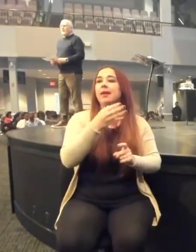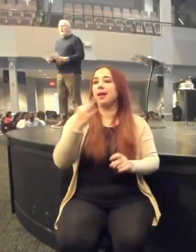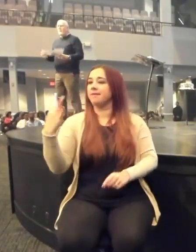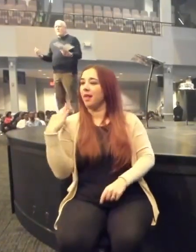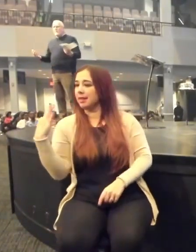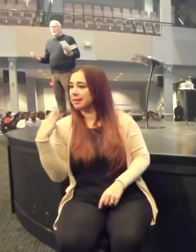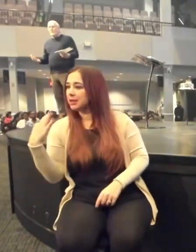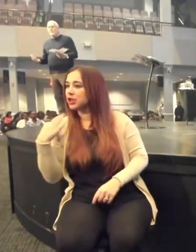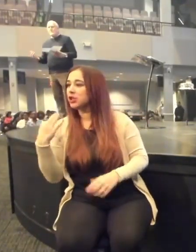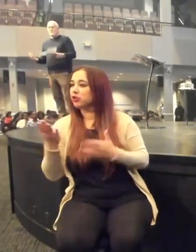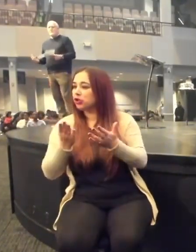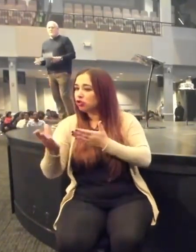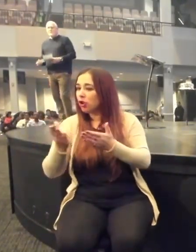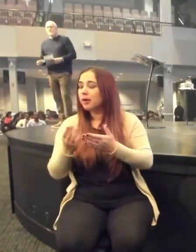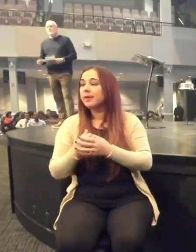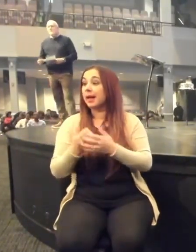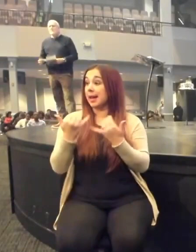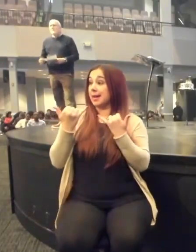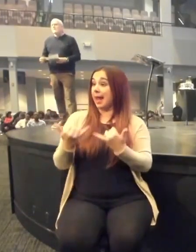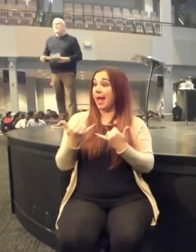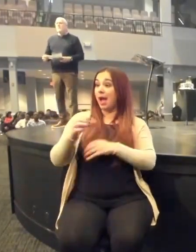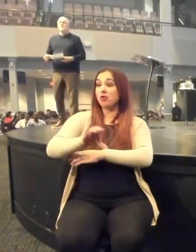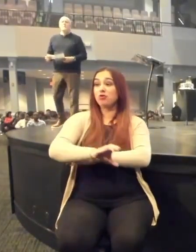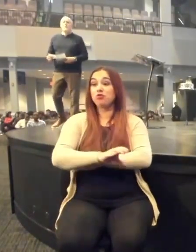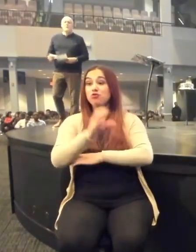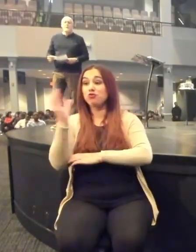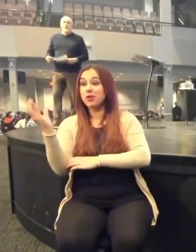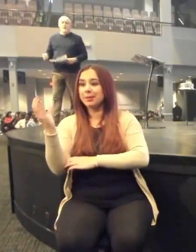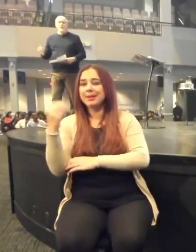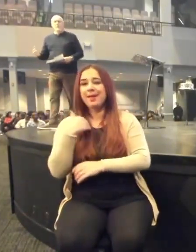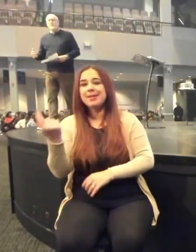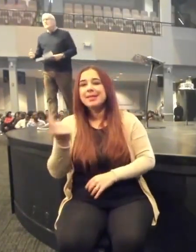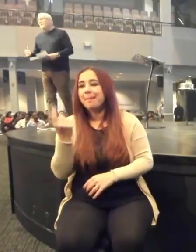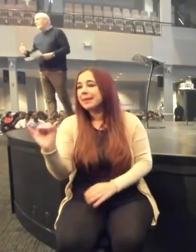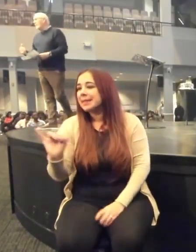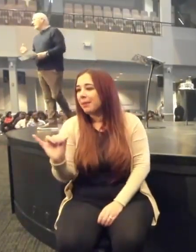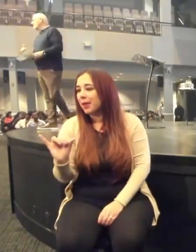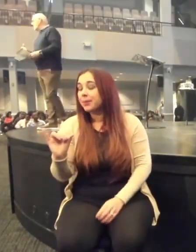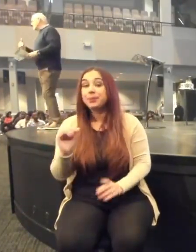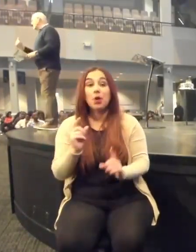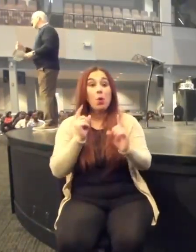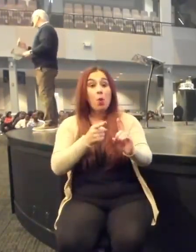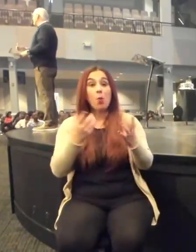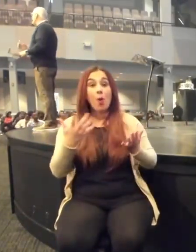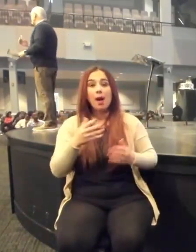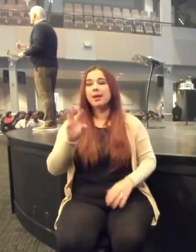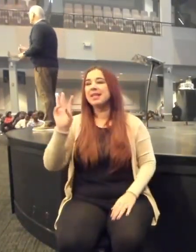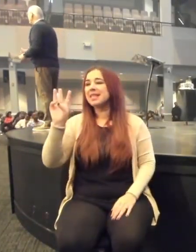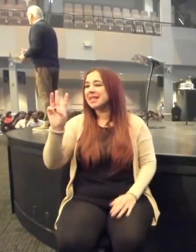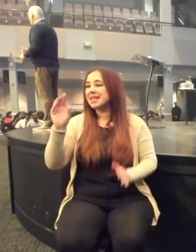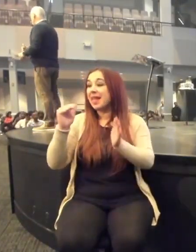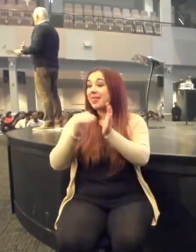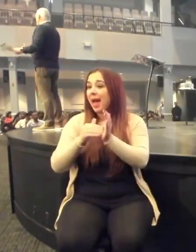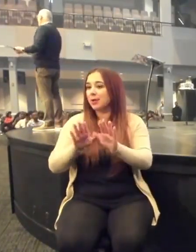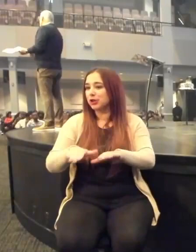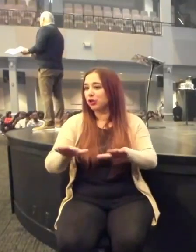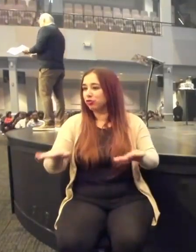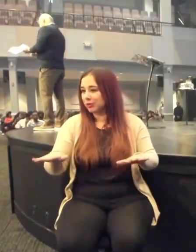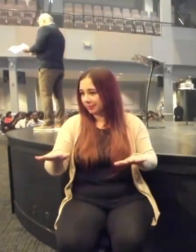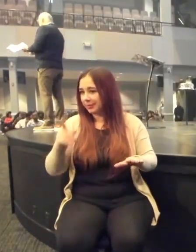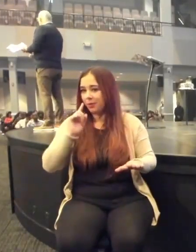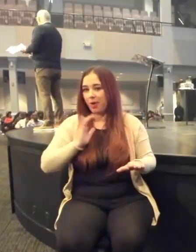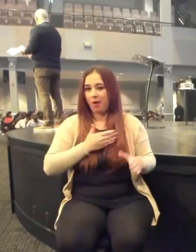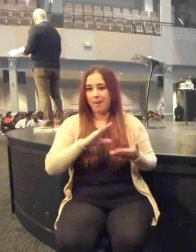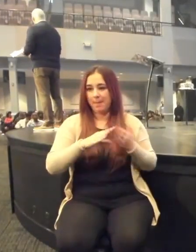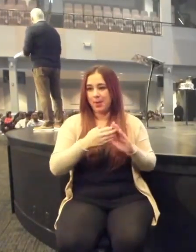service. Now we have the privilege this Christmas season to do something similar. Our goal is to be able to reach about 6,000 children in our community. This is